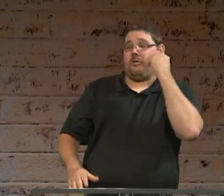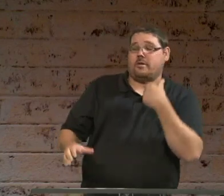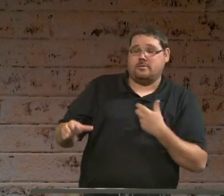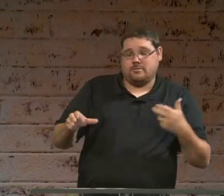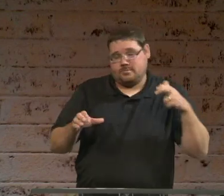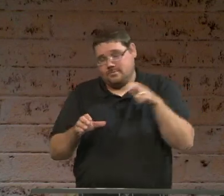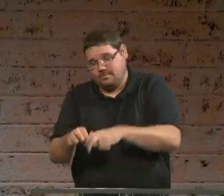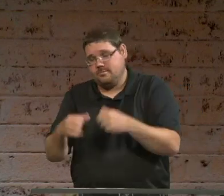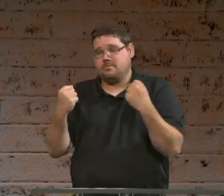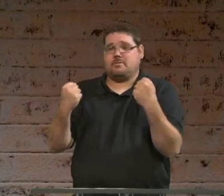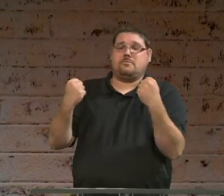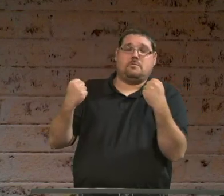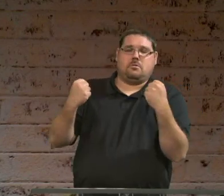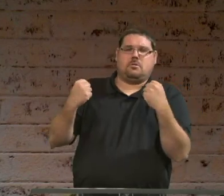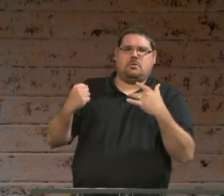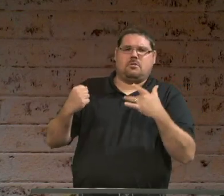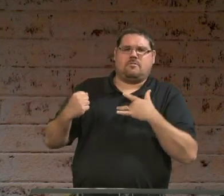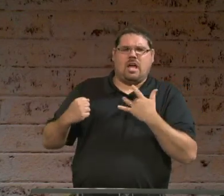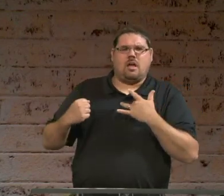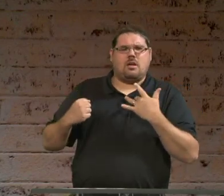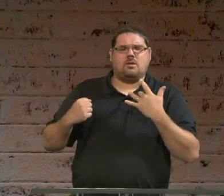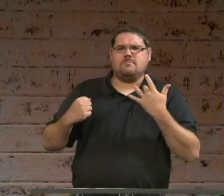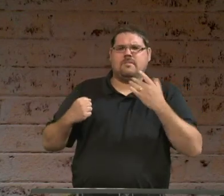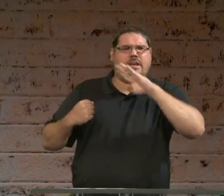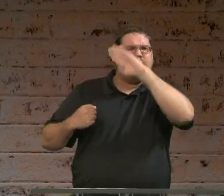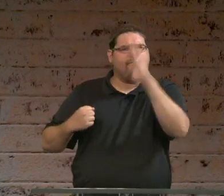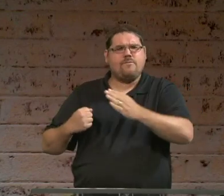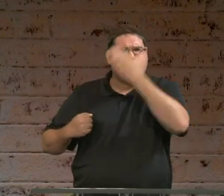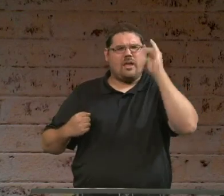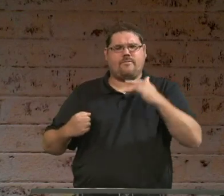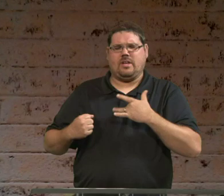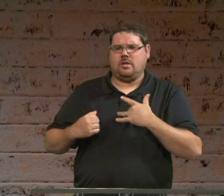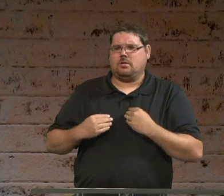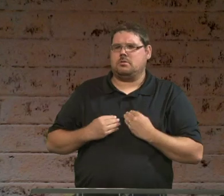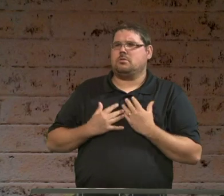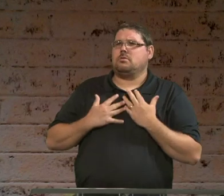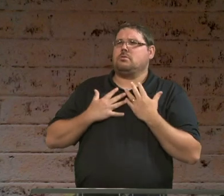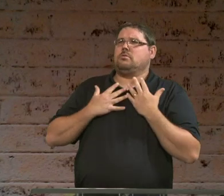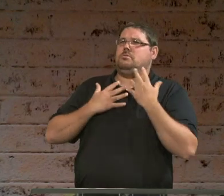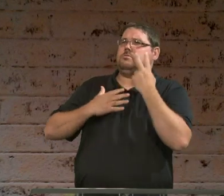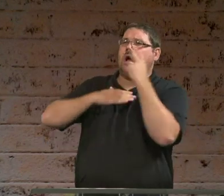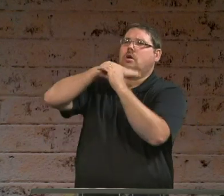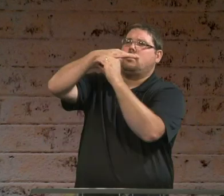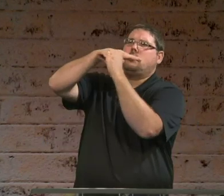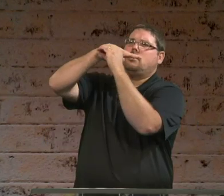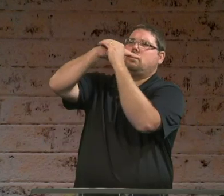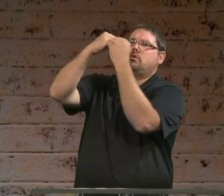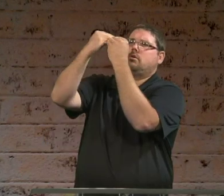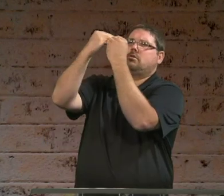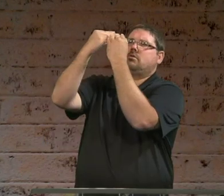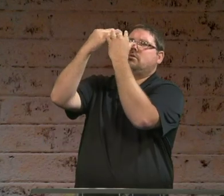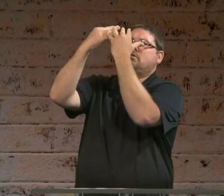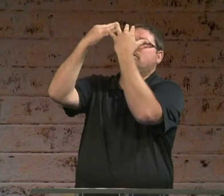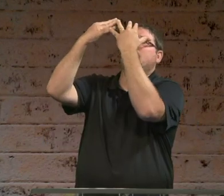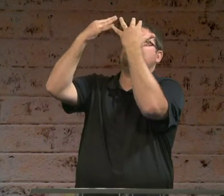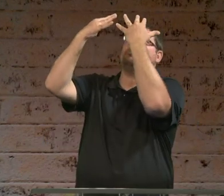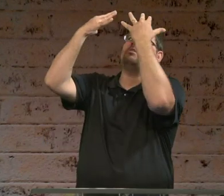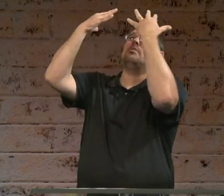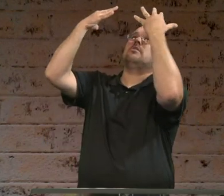tired, I thought, I've got to get home. So 5 or 6 a.m., I was driving home, and I thought, wow, what is that I'm seeing? And that